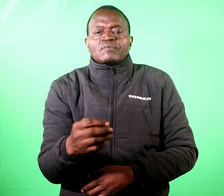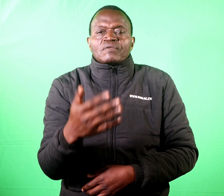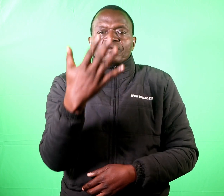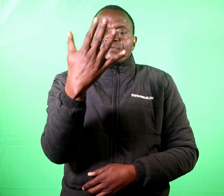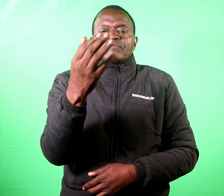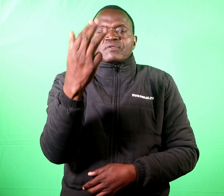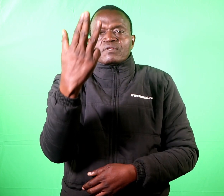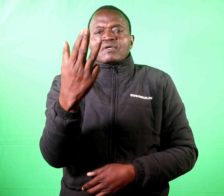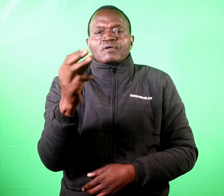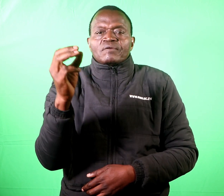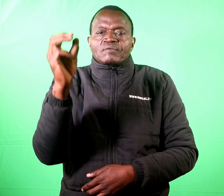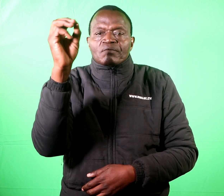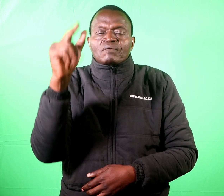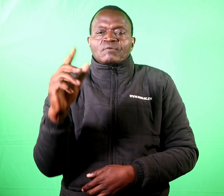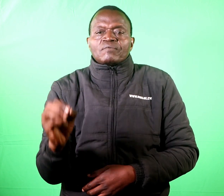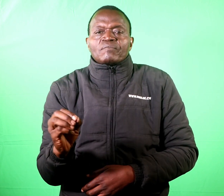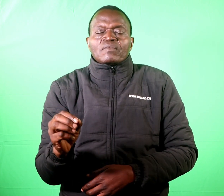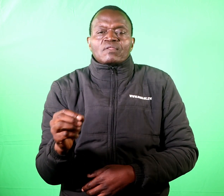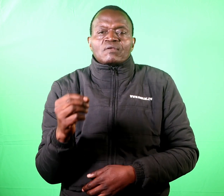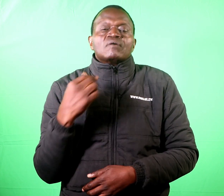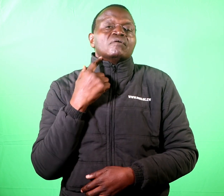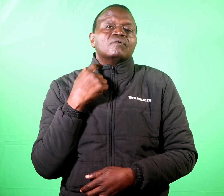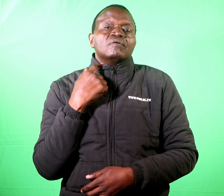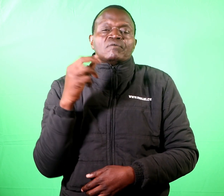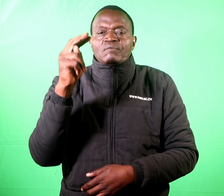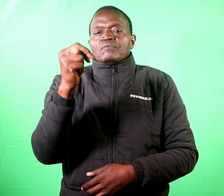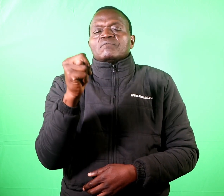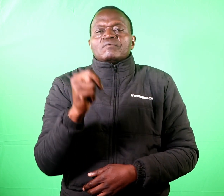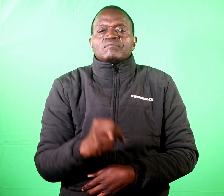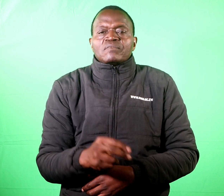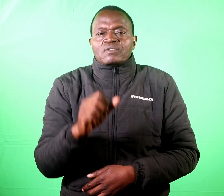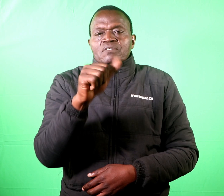59%. Mart North, 6 to 11 months,